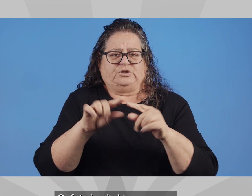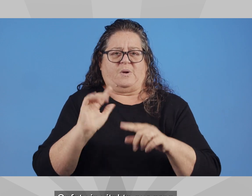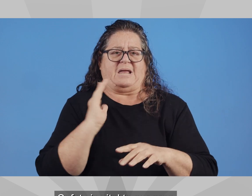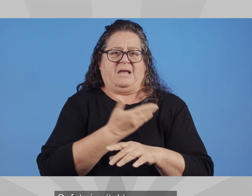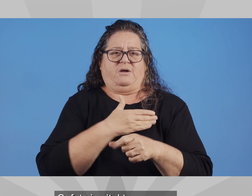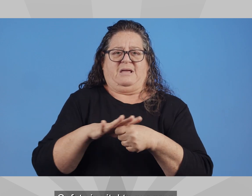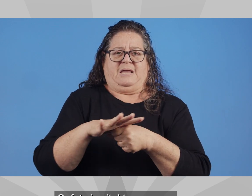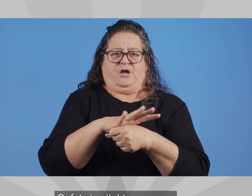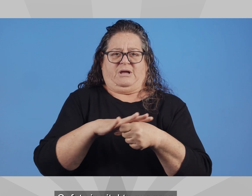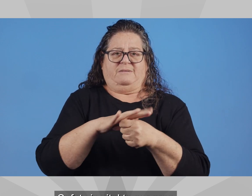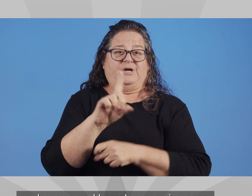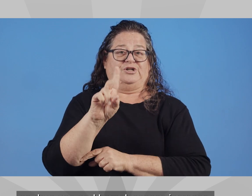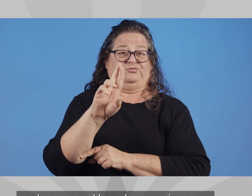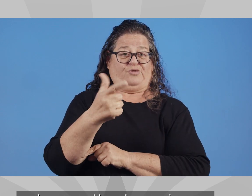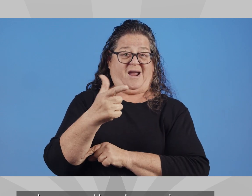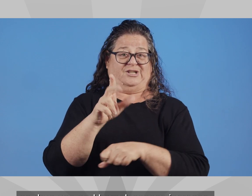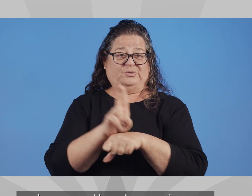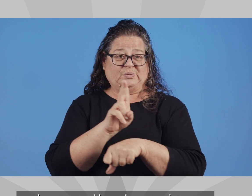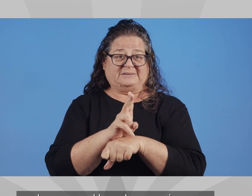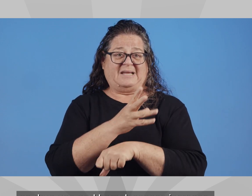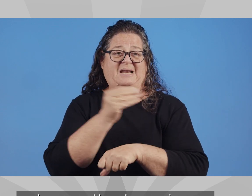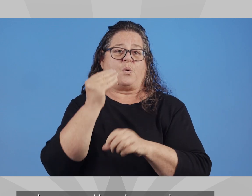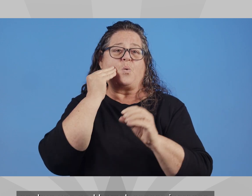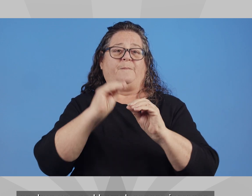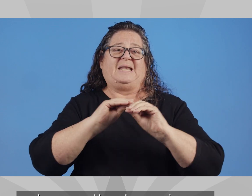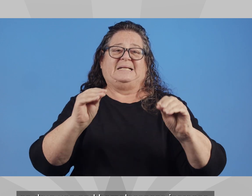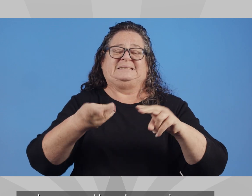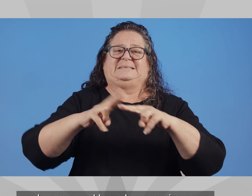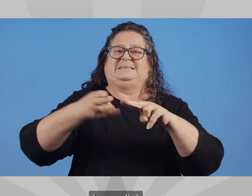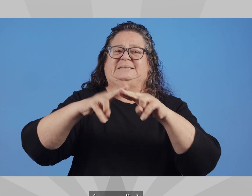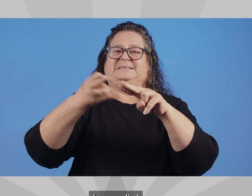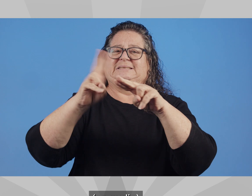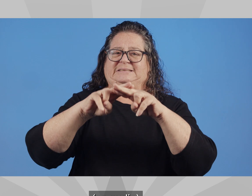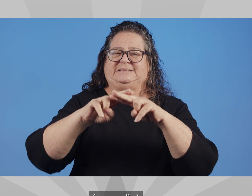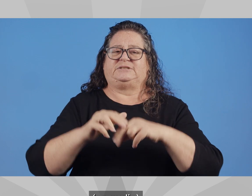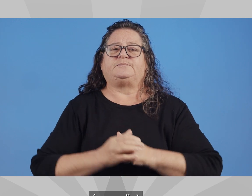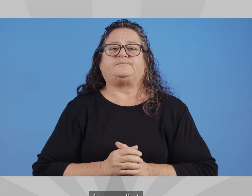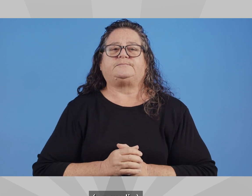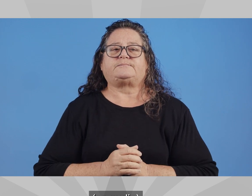Safety is vital to our area as drug use and homelessness increase.